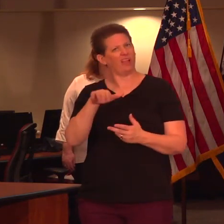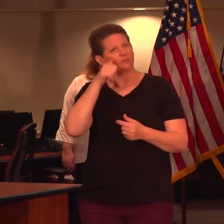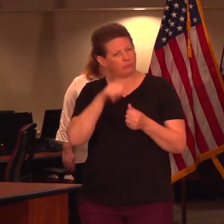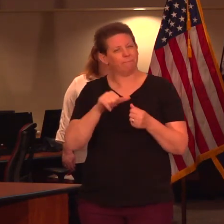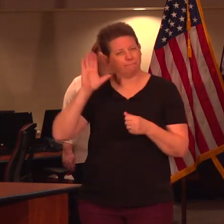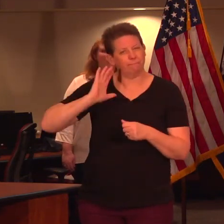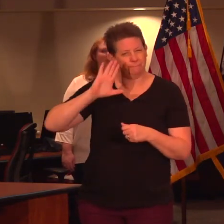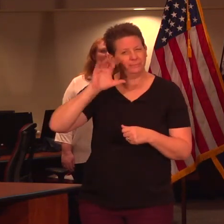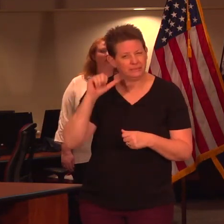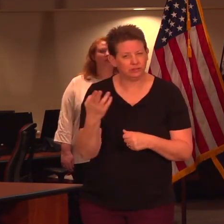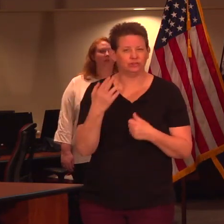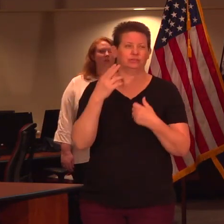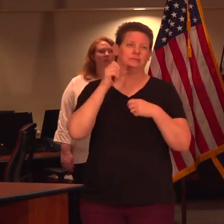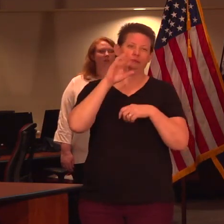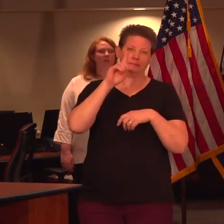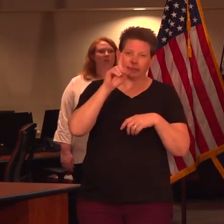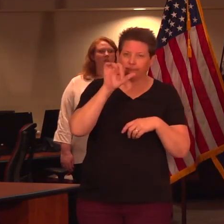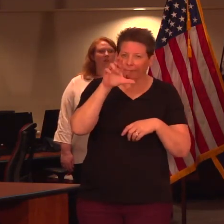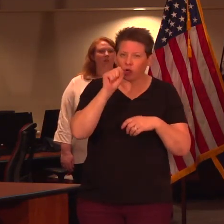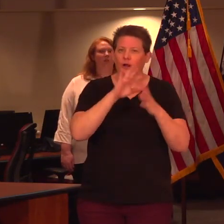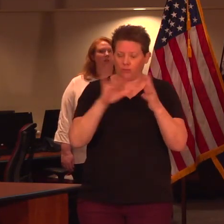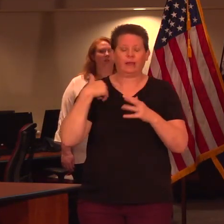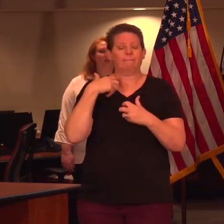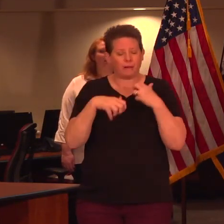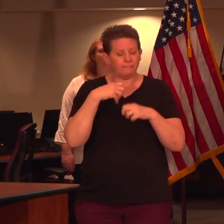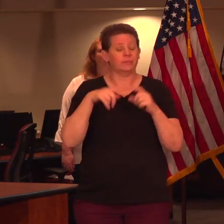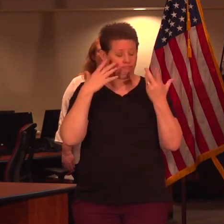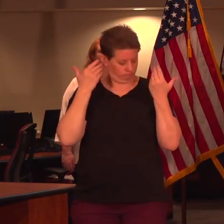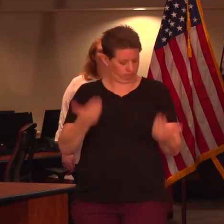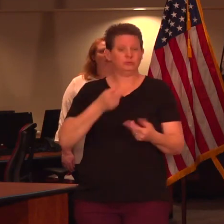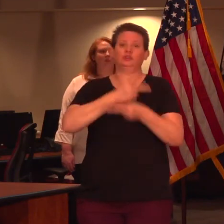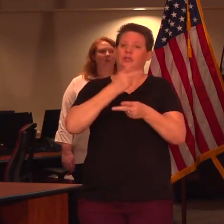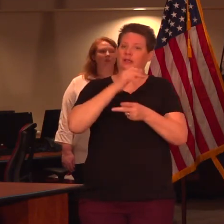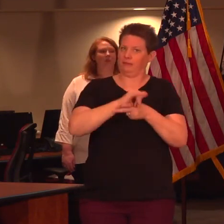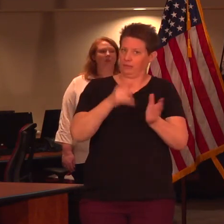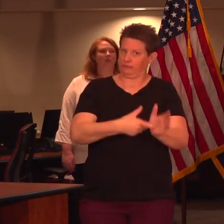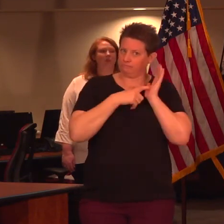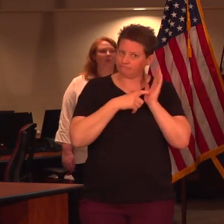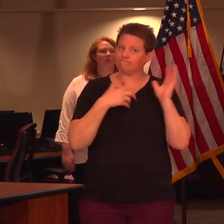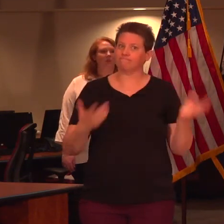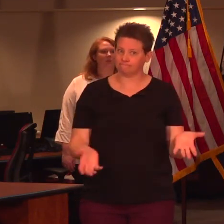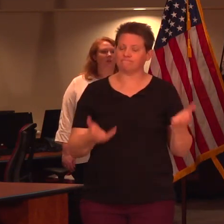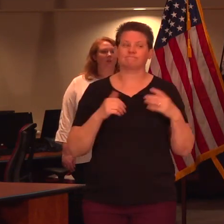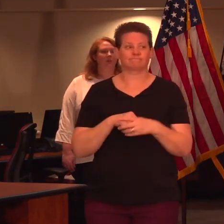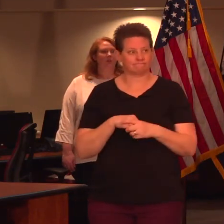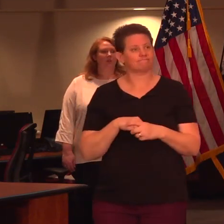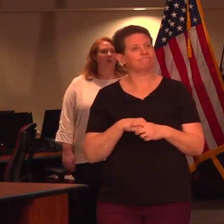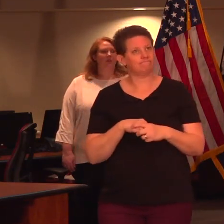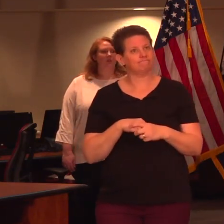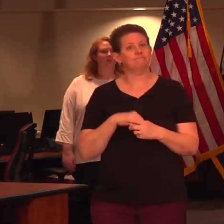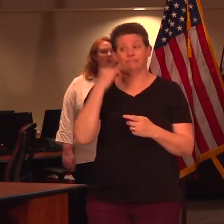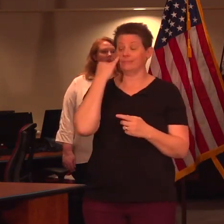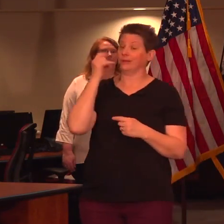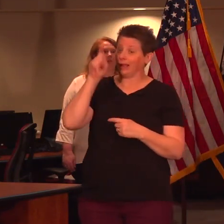and the sandbars and so we took care of that with mandates. And if something